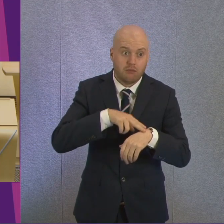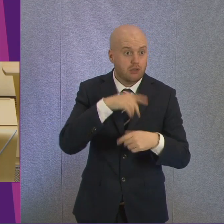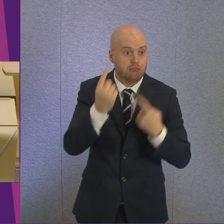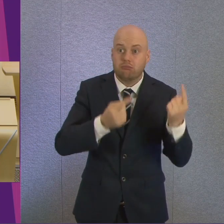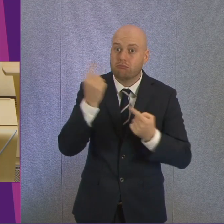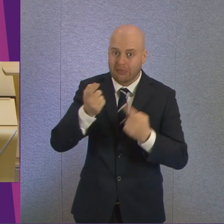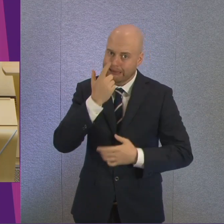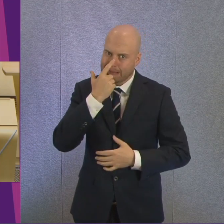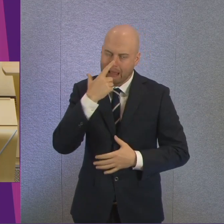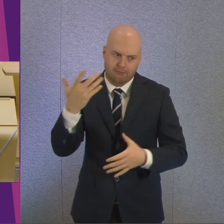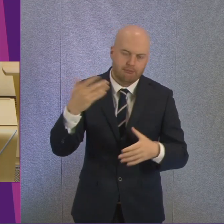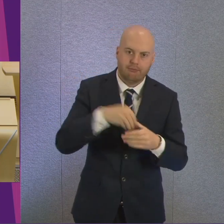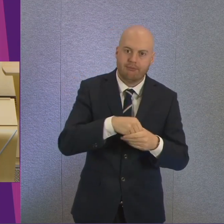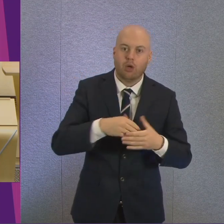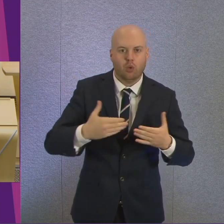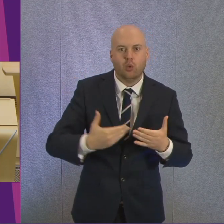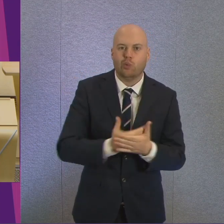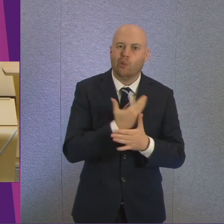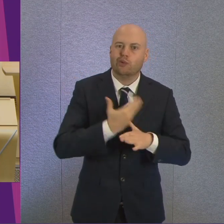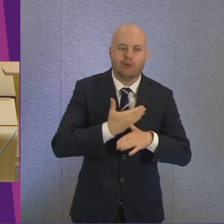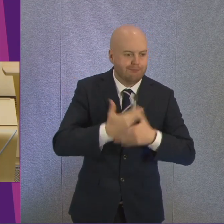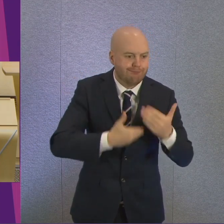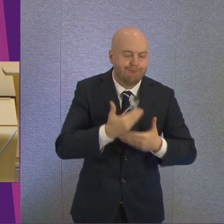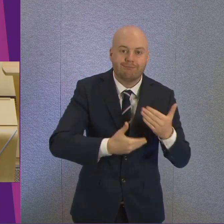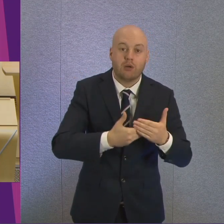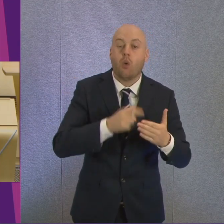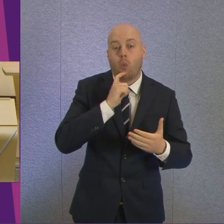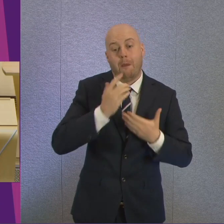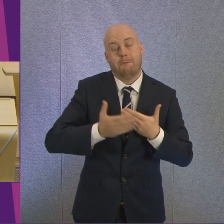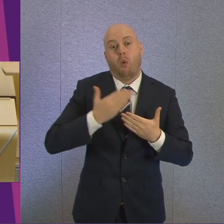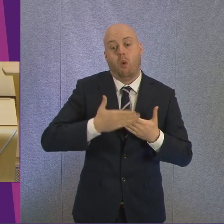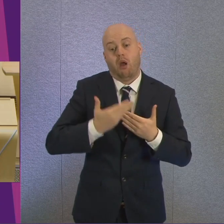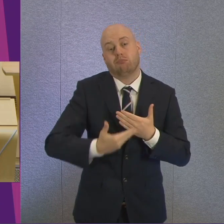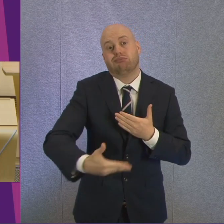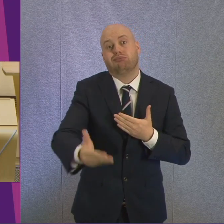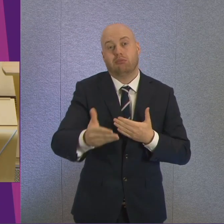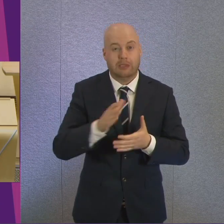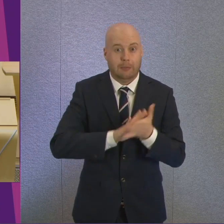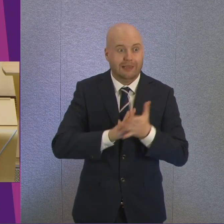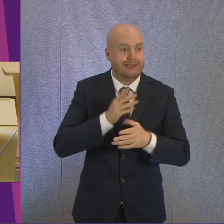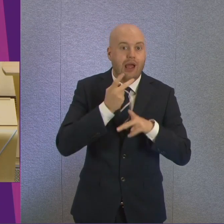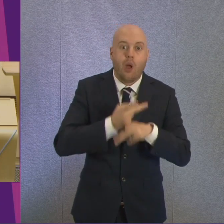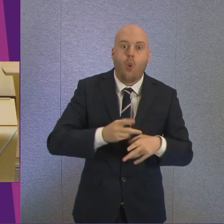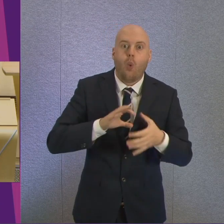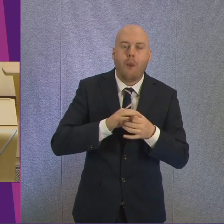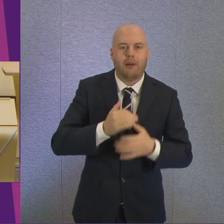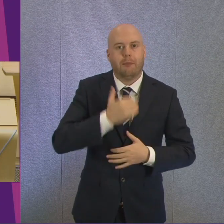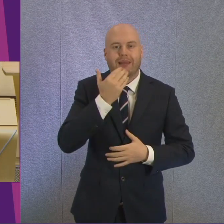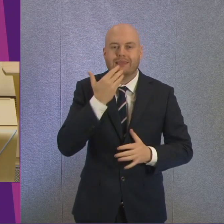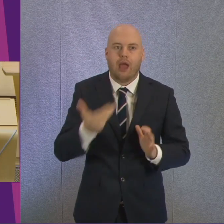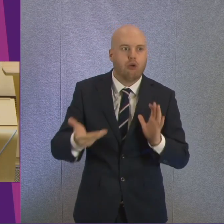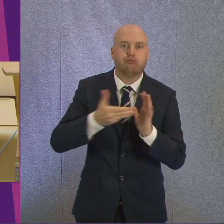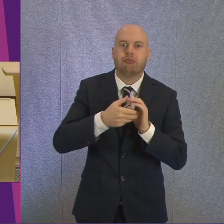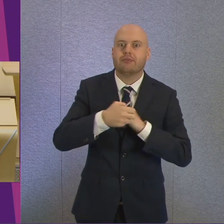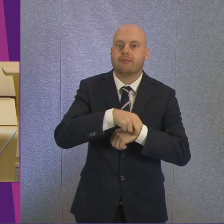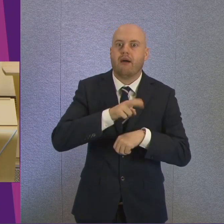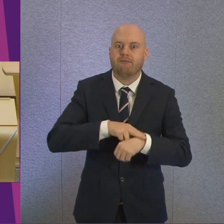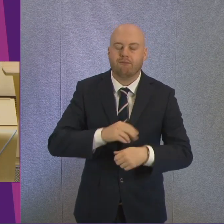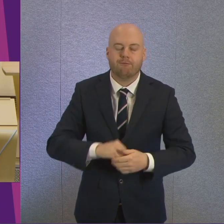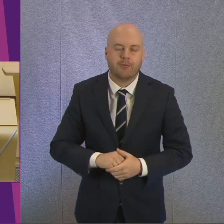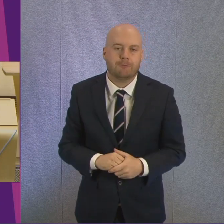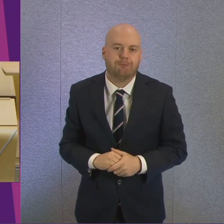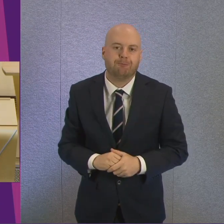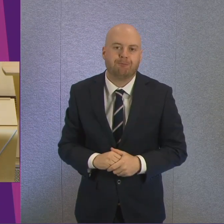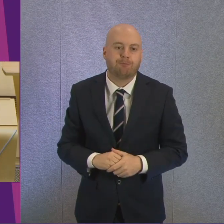new portal, and more will be joining them in the coming weeks. I've spoken to a number of stakeholders in recent days,